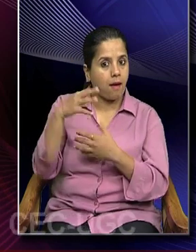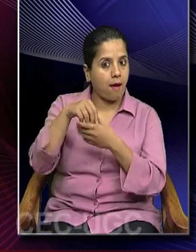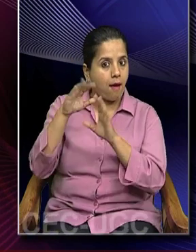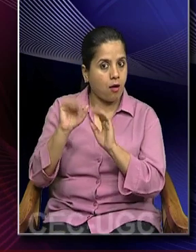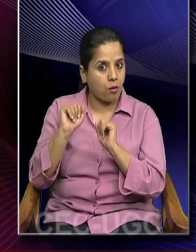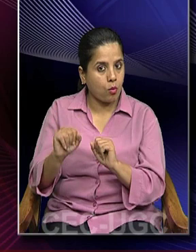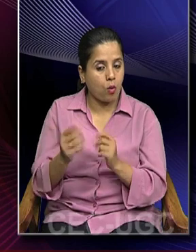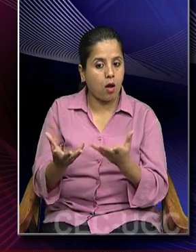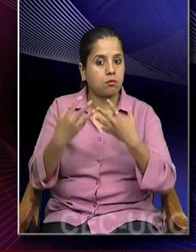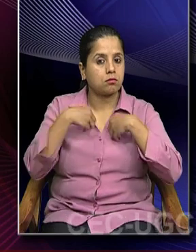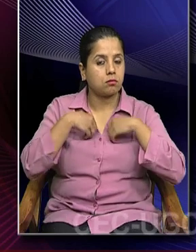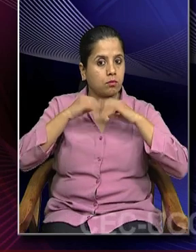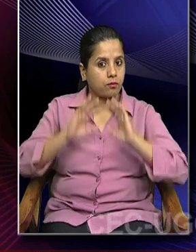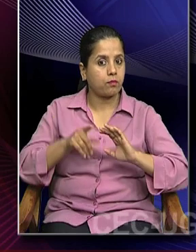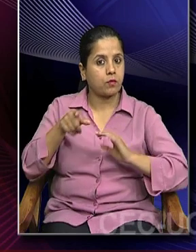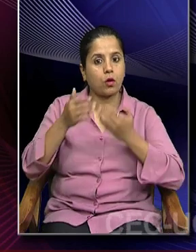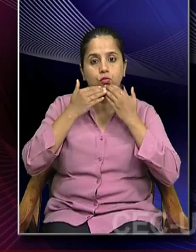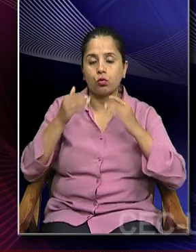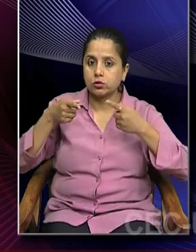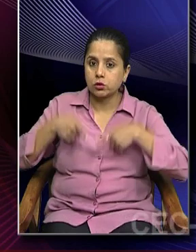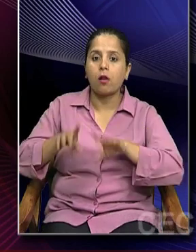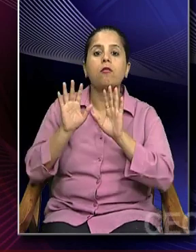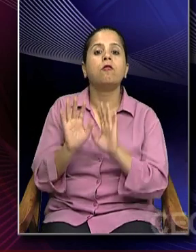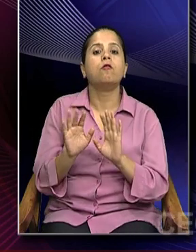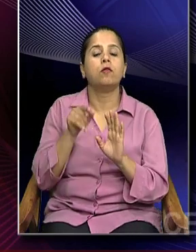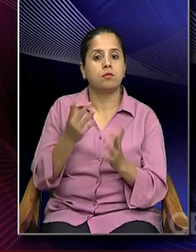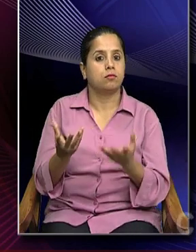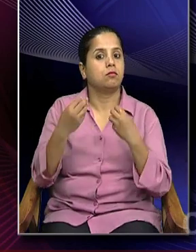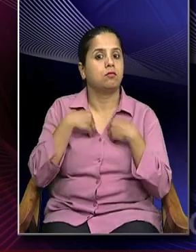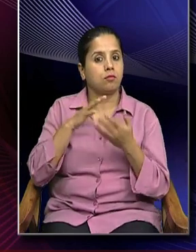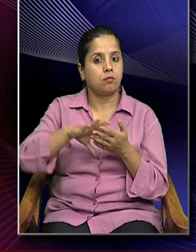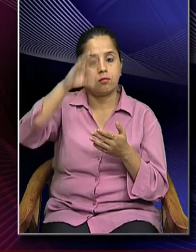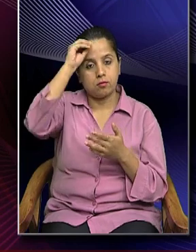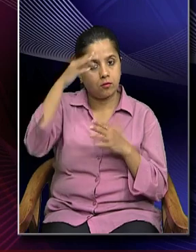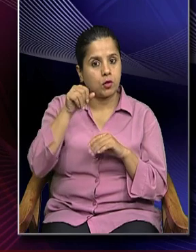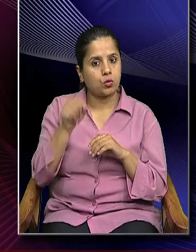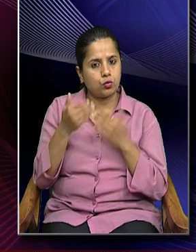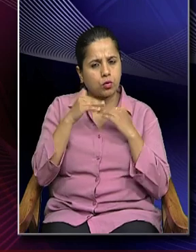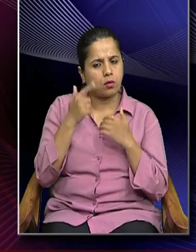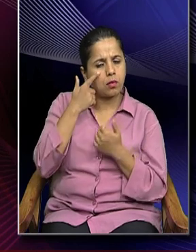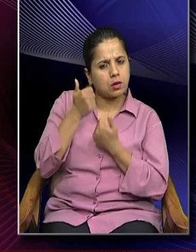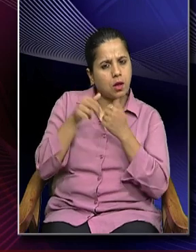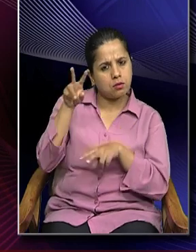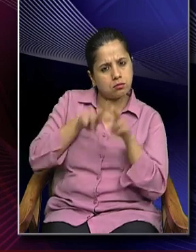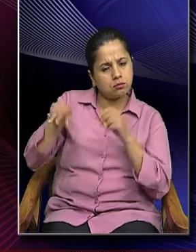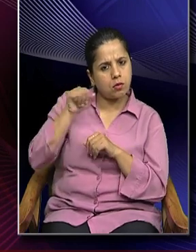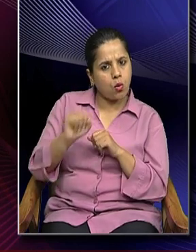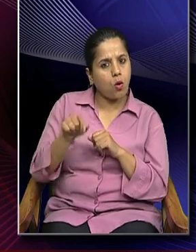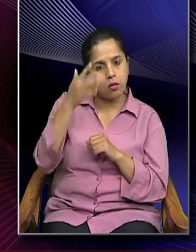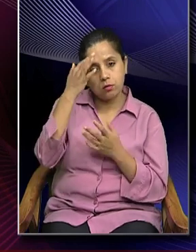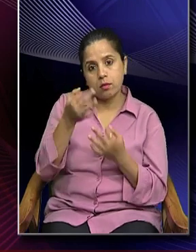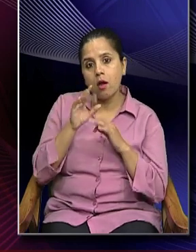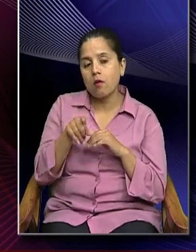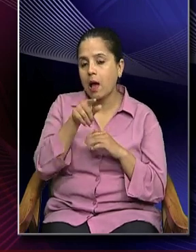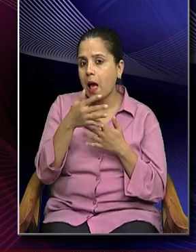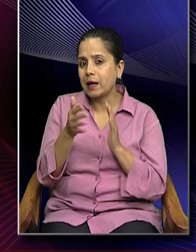is acquired by the students. So, the students are assessed on their mastery of a